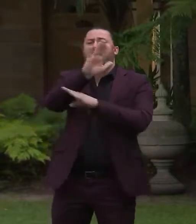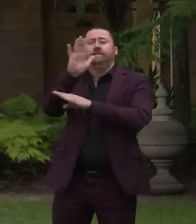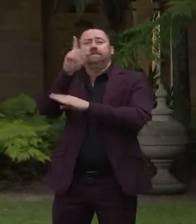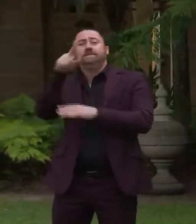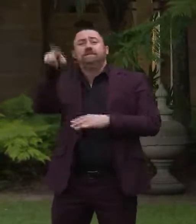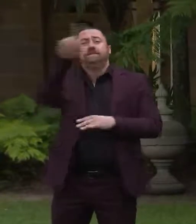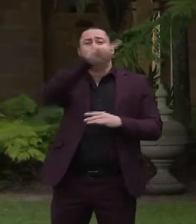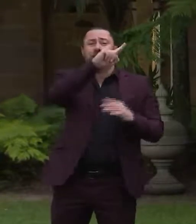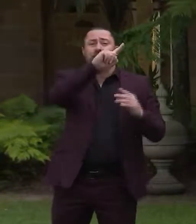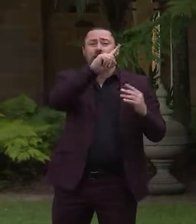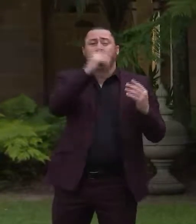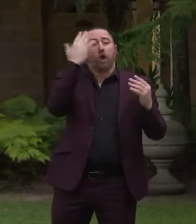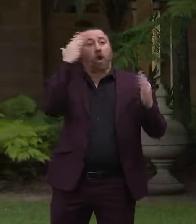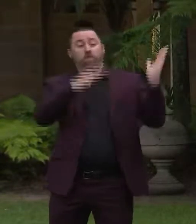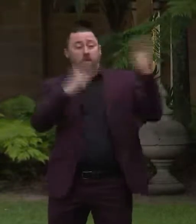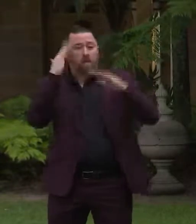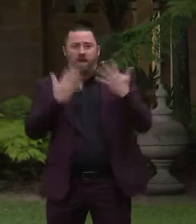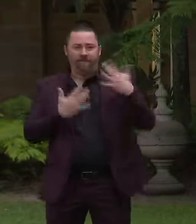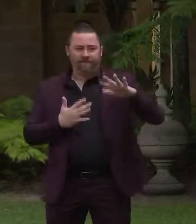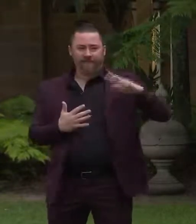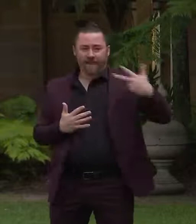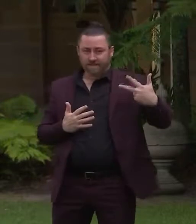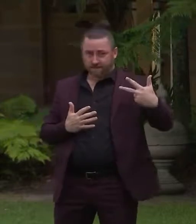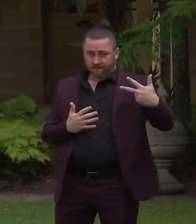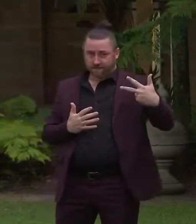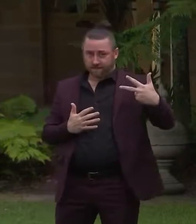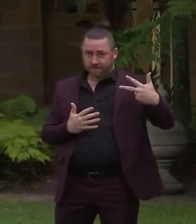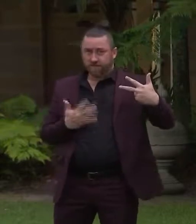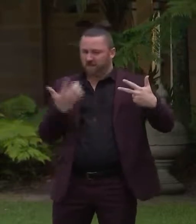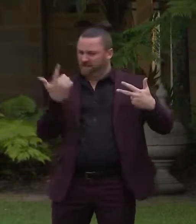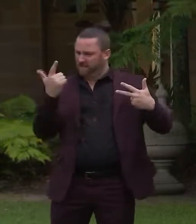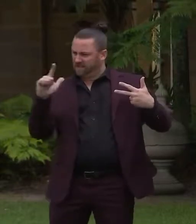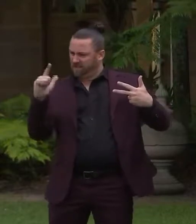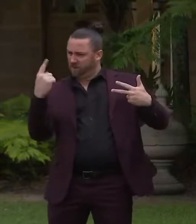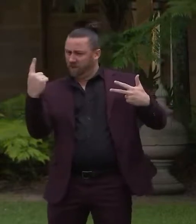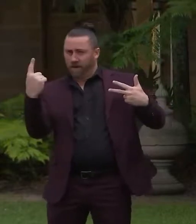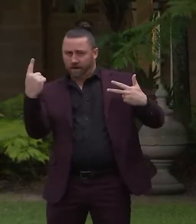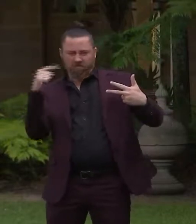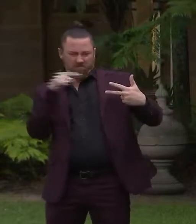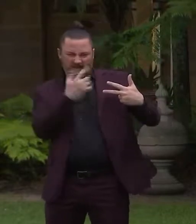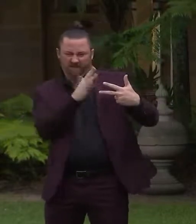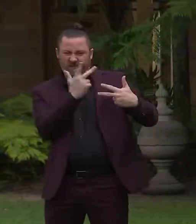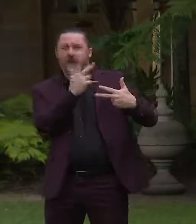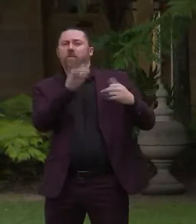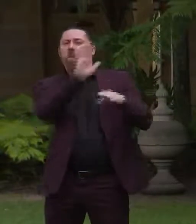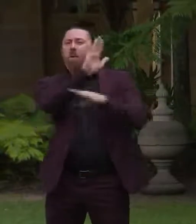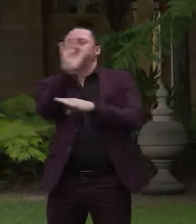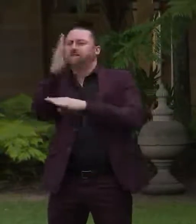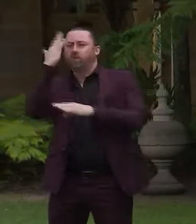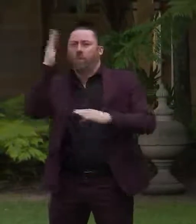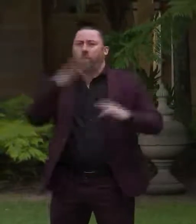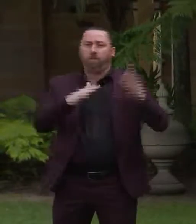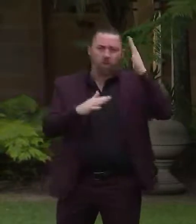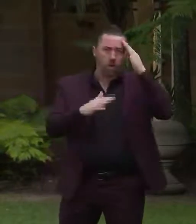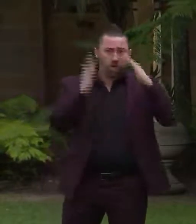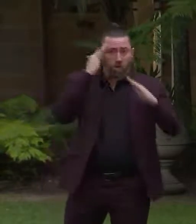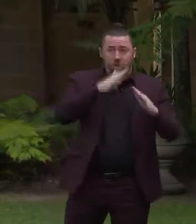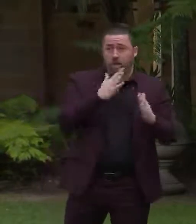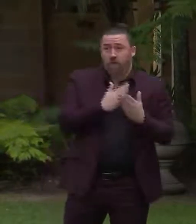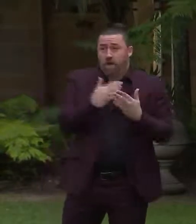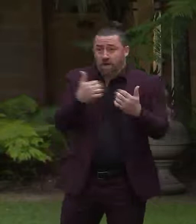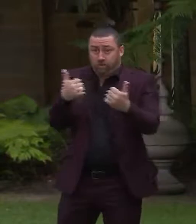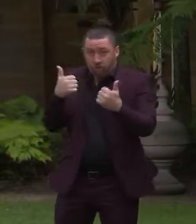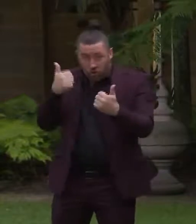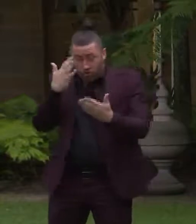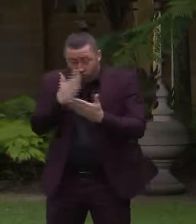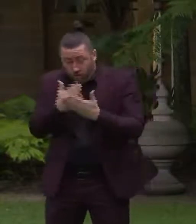is 58, so that's 58 out of the 71. And this is fantastic news that over